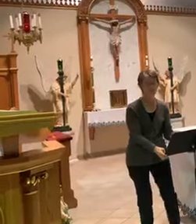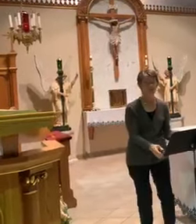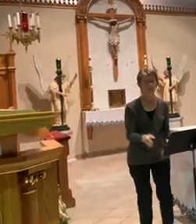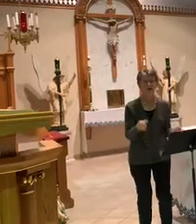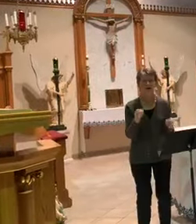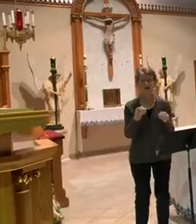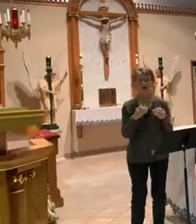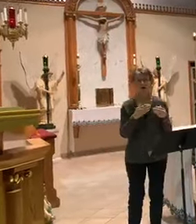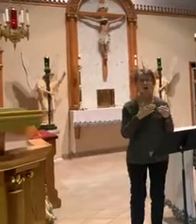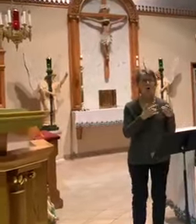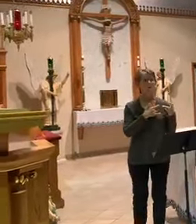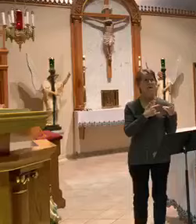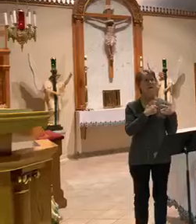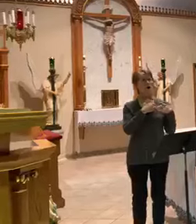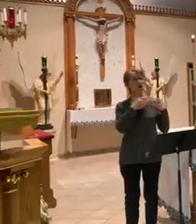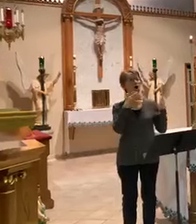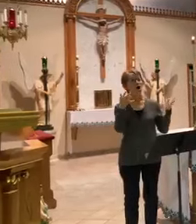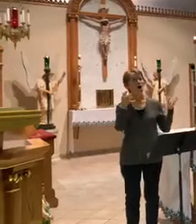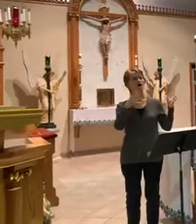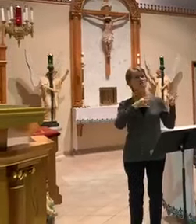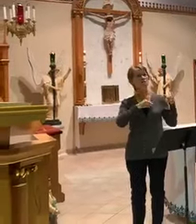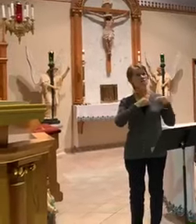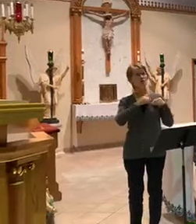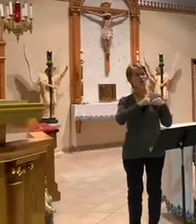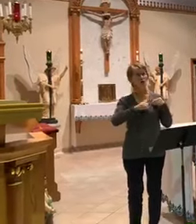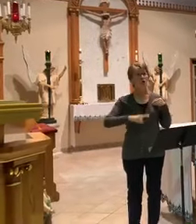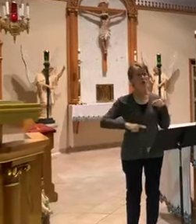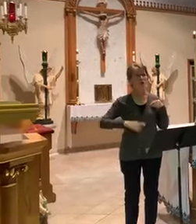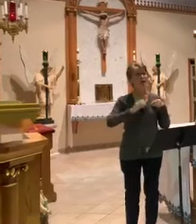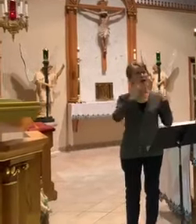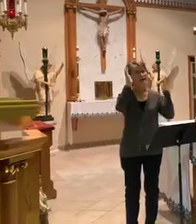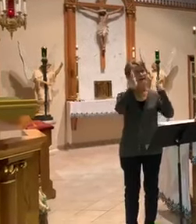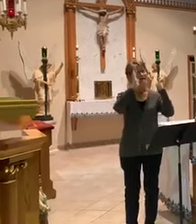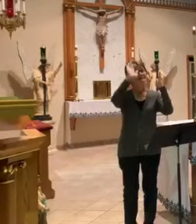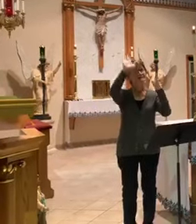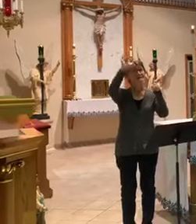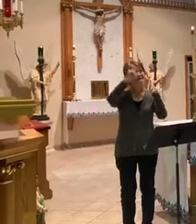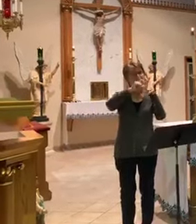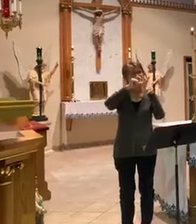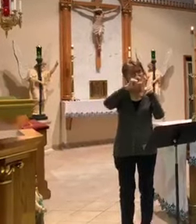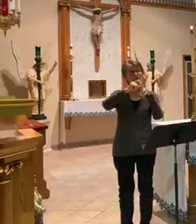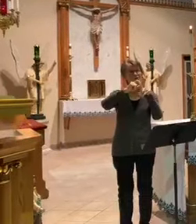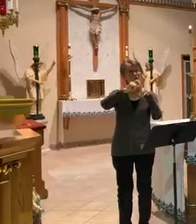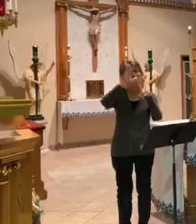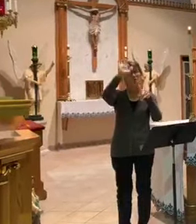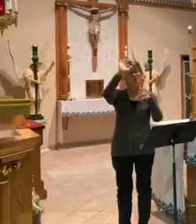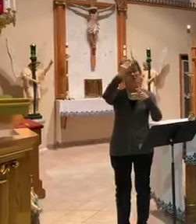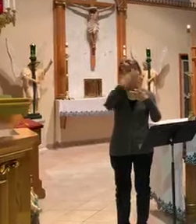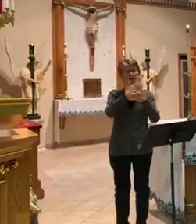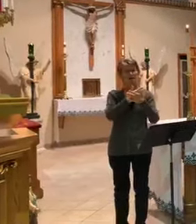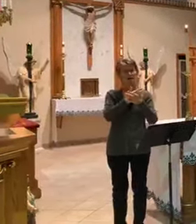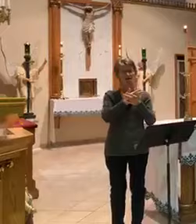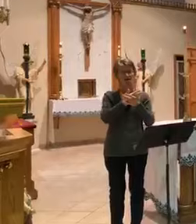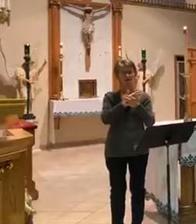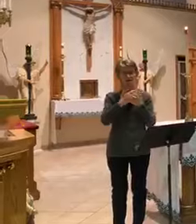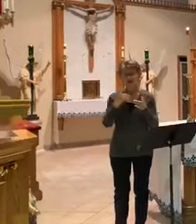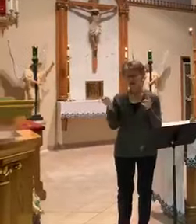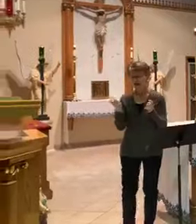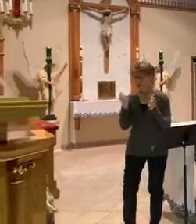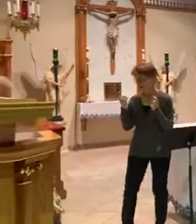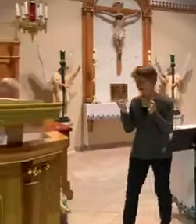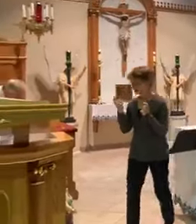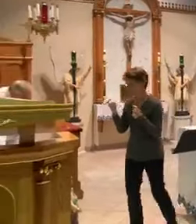alleluia. Open our hearts to the Lord and listen to the words of your Son.